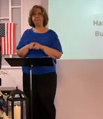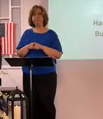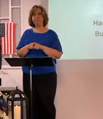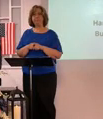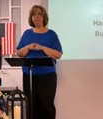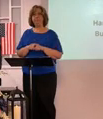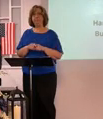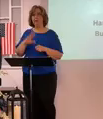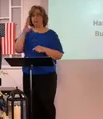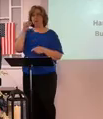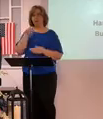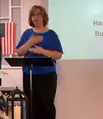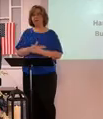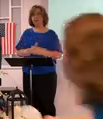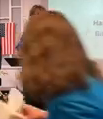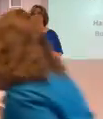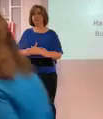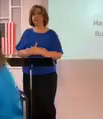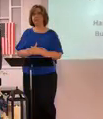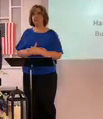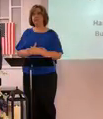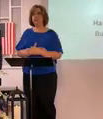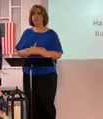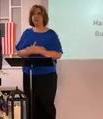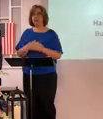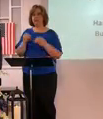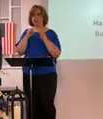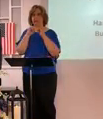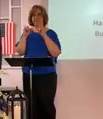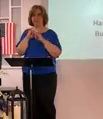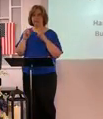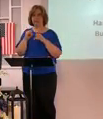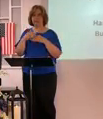son had got an infection after he was born.